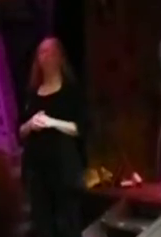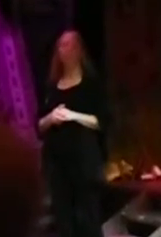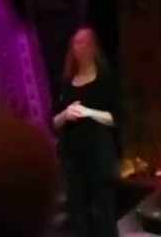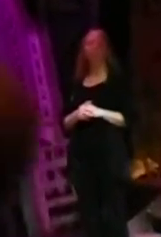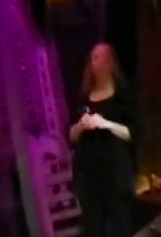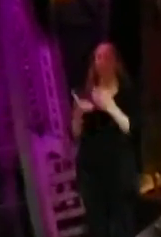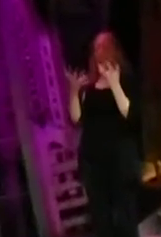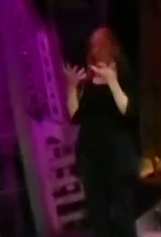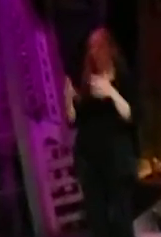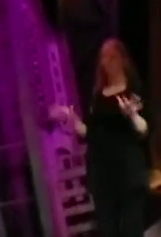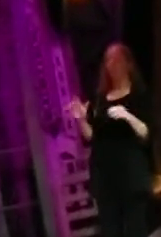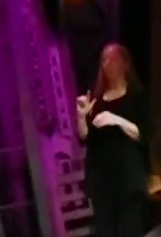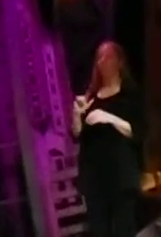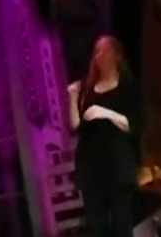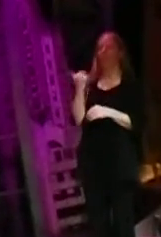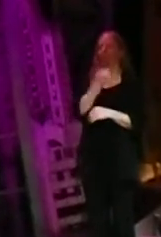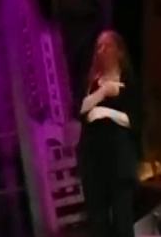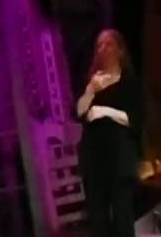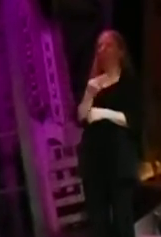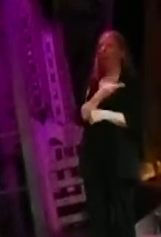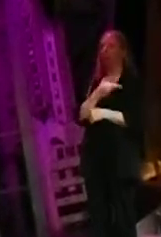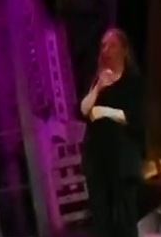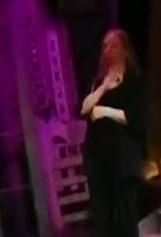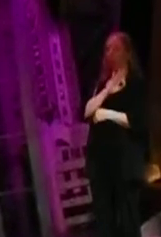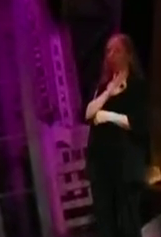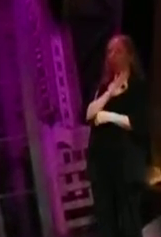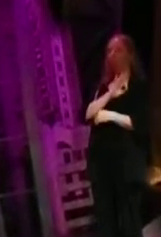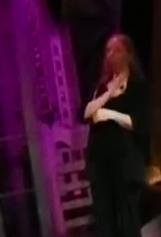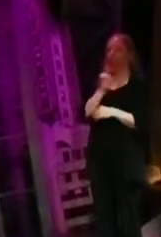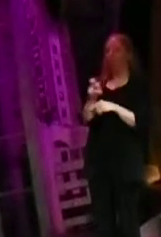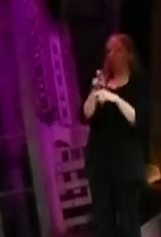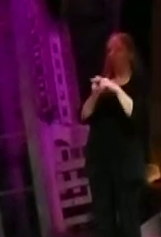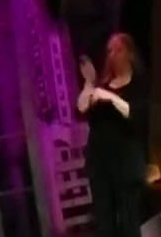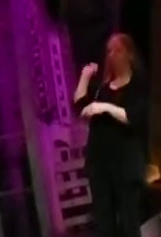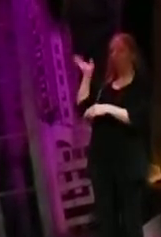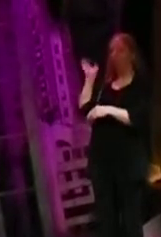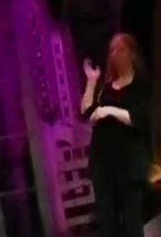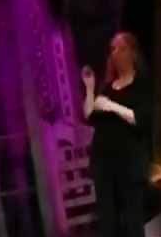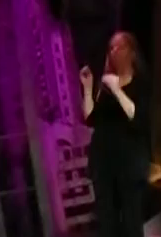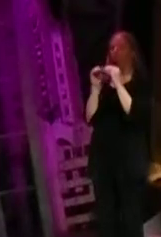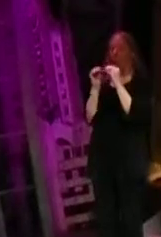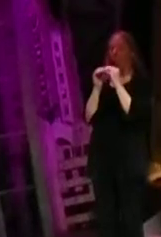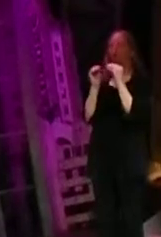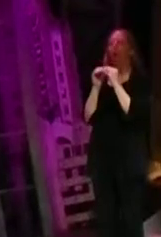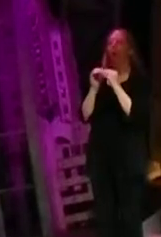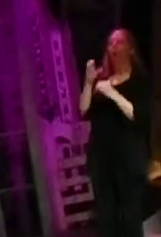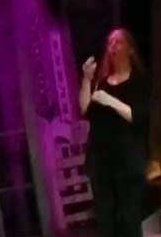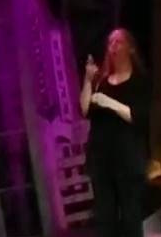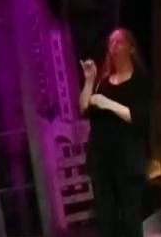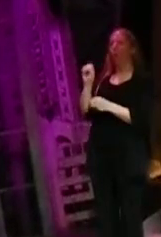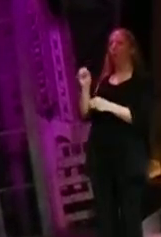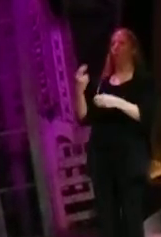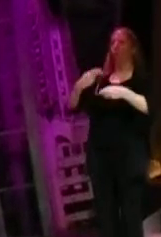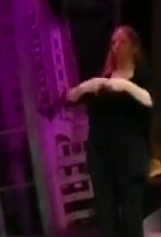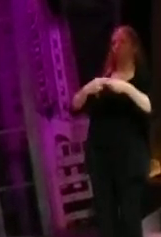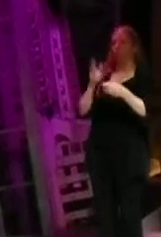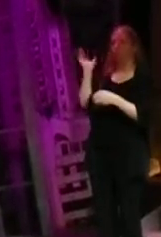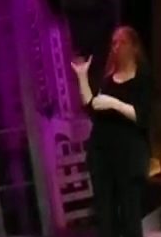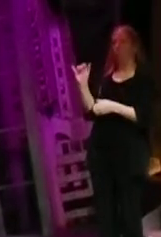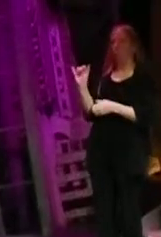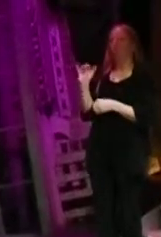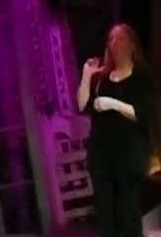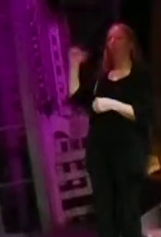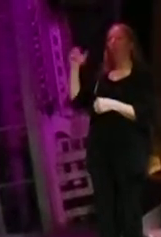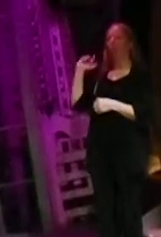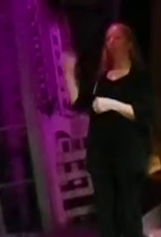After that, we'll be bringing Heather up to speak with us more, and then Chris will join us as well. Later, we'll ask the audience to share some